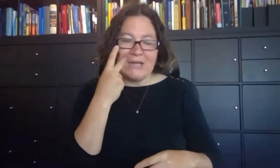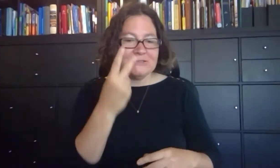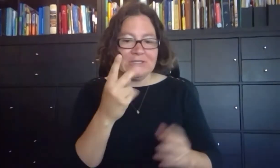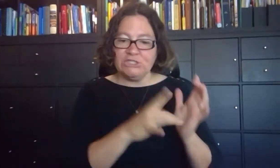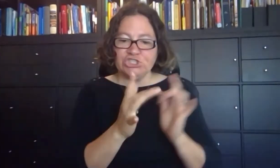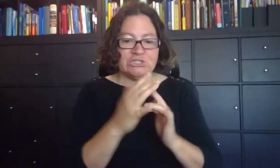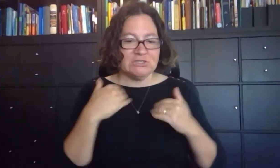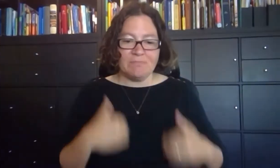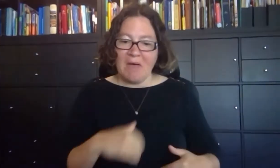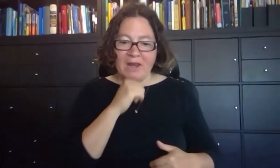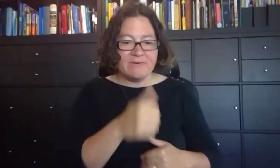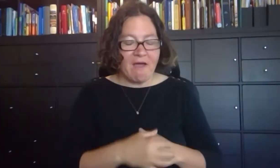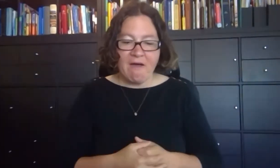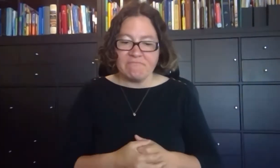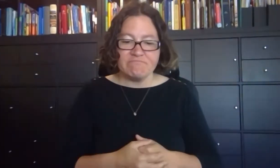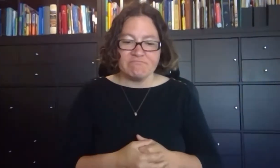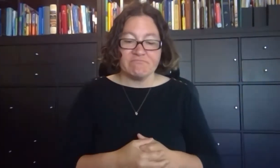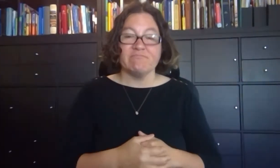but they did not see Jesus's body.